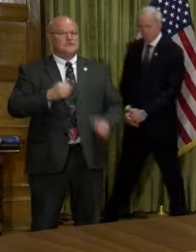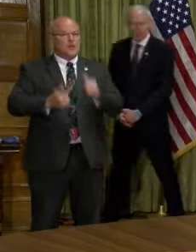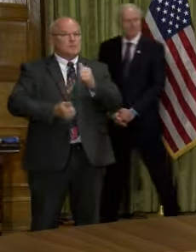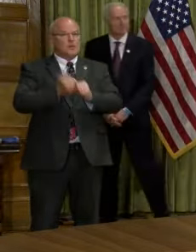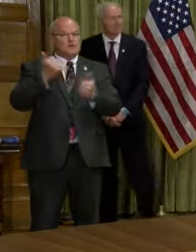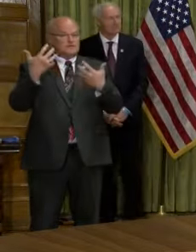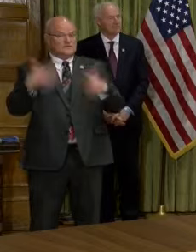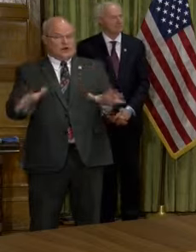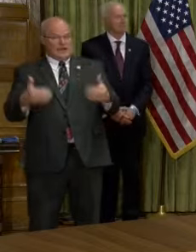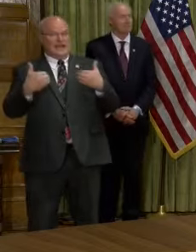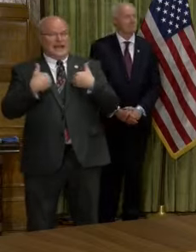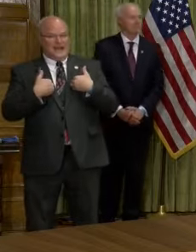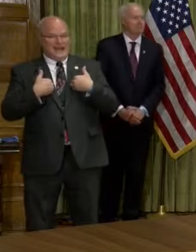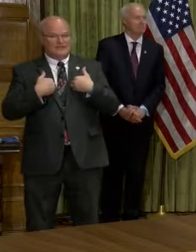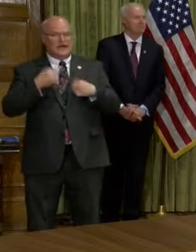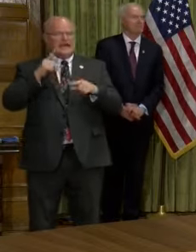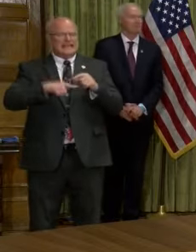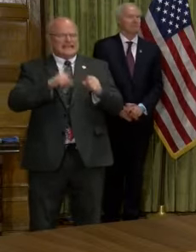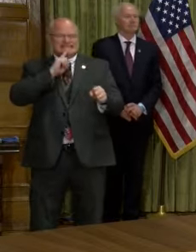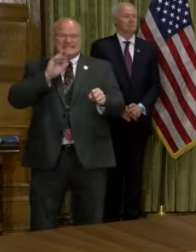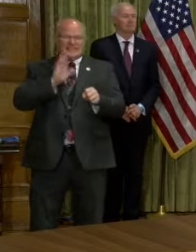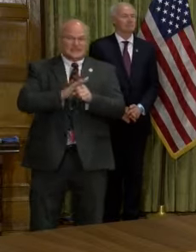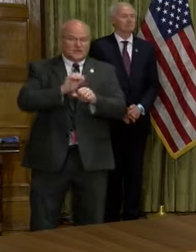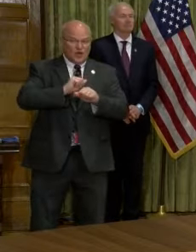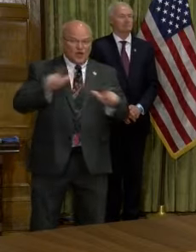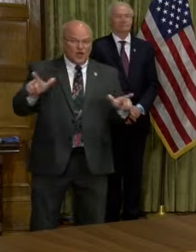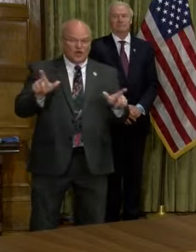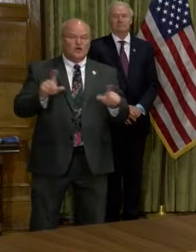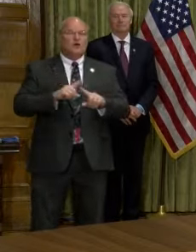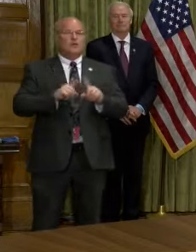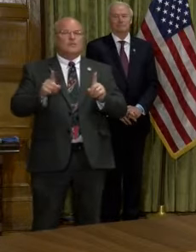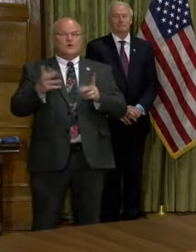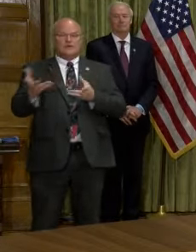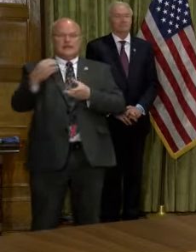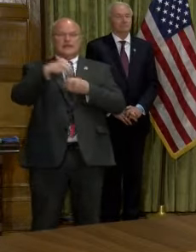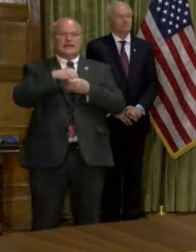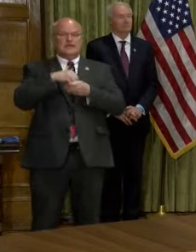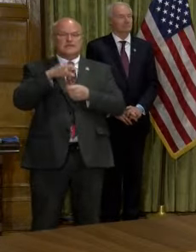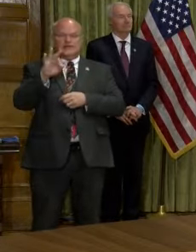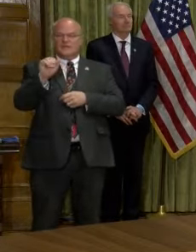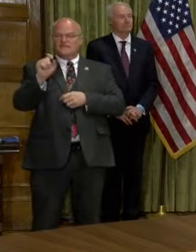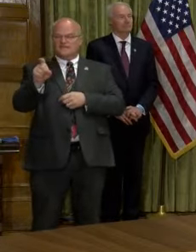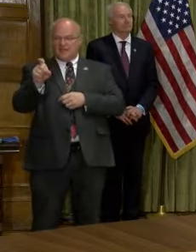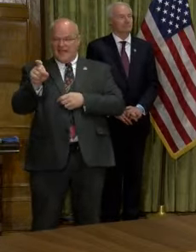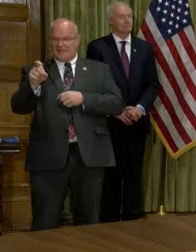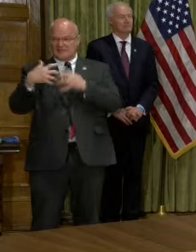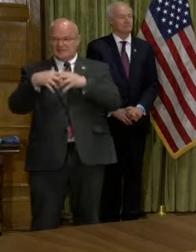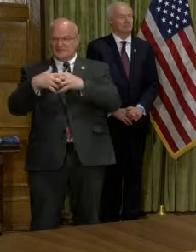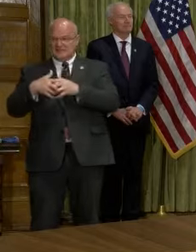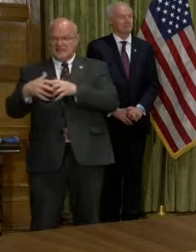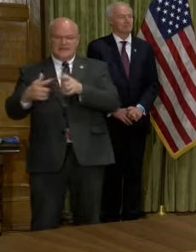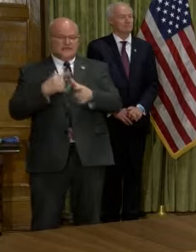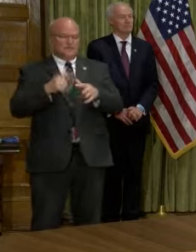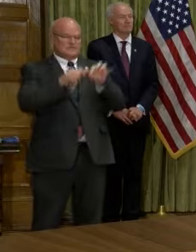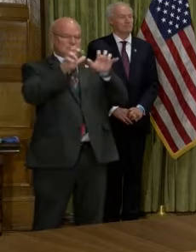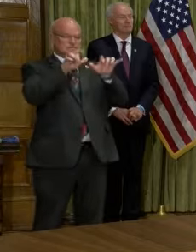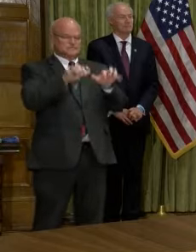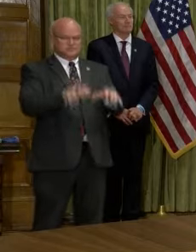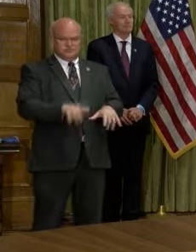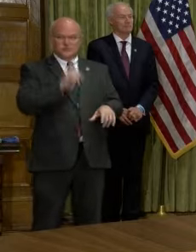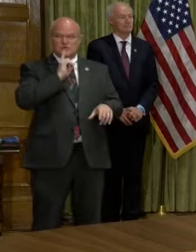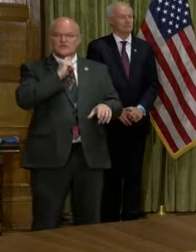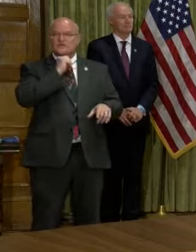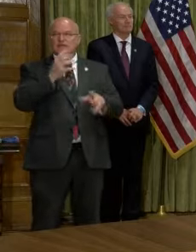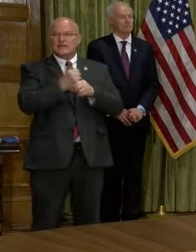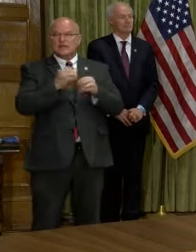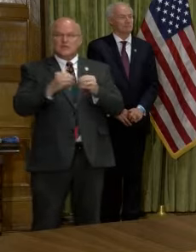Most of them have. I can't guarantee that all of them have. Again, when they come in on a fax, it takes a while to deduplicate them, make sure we're